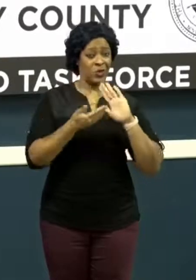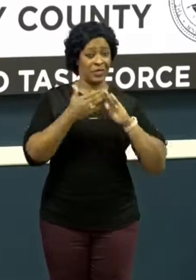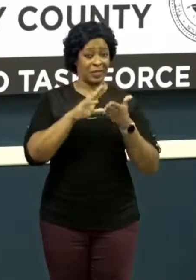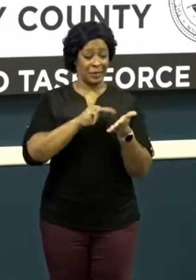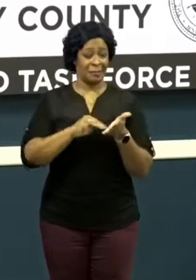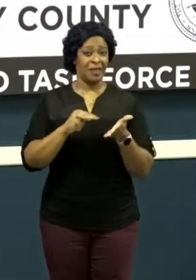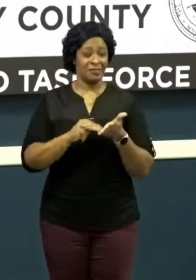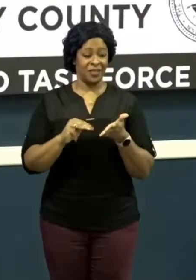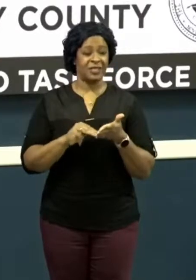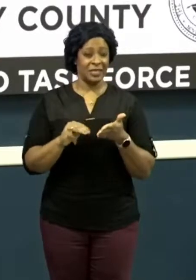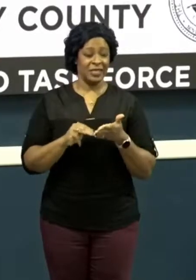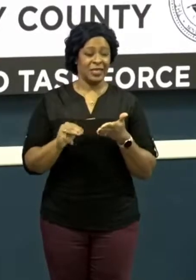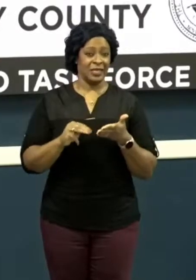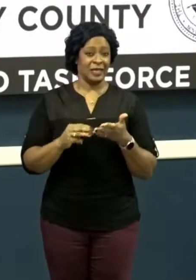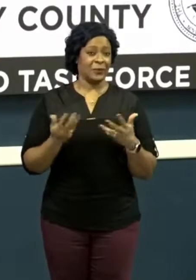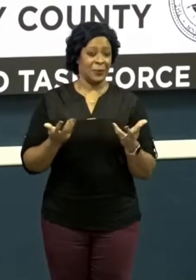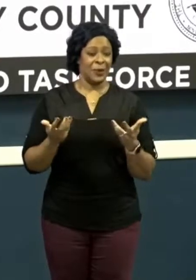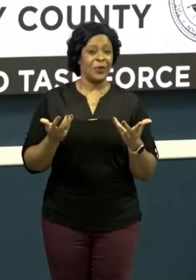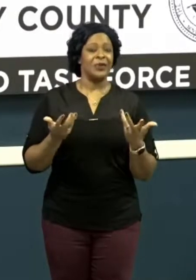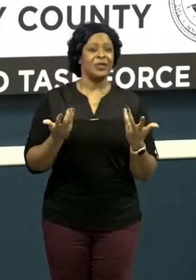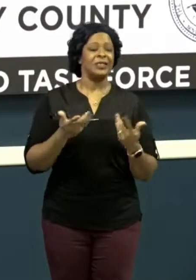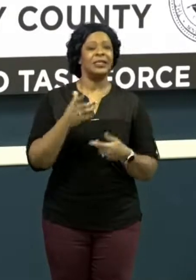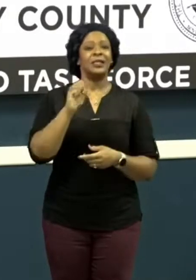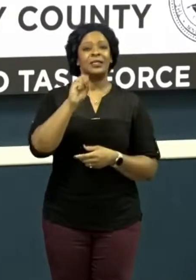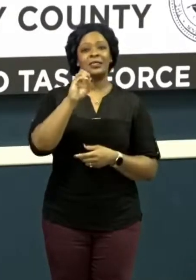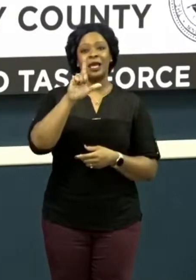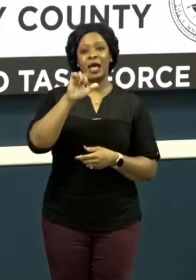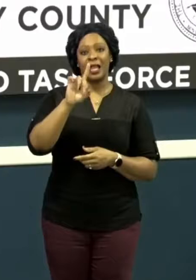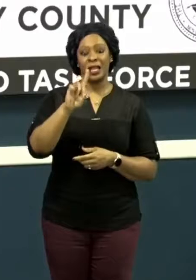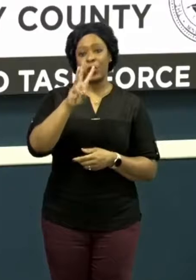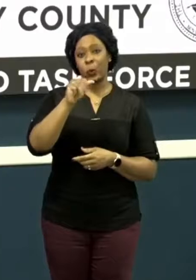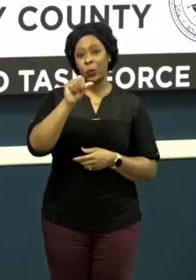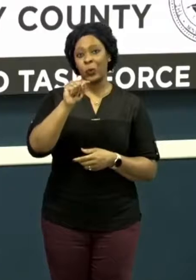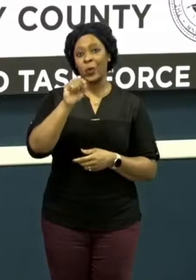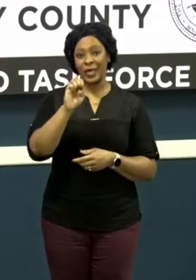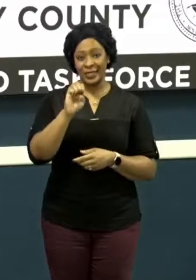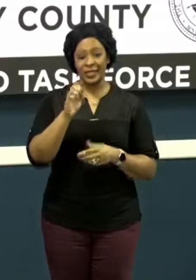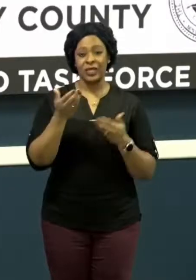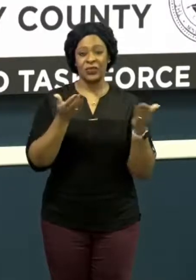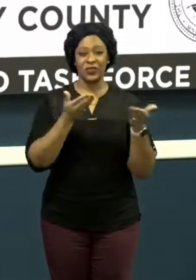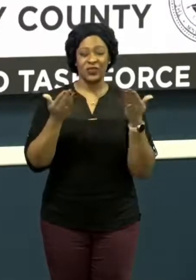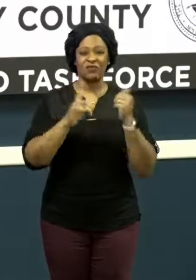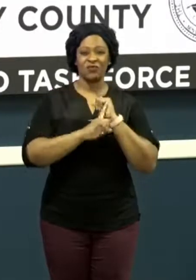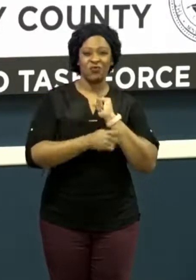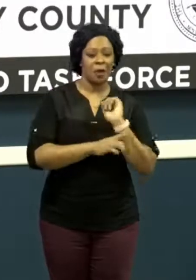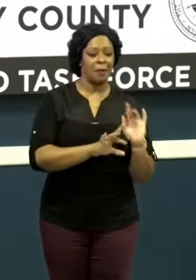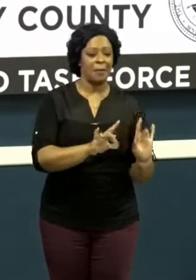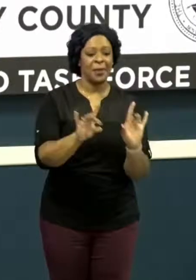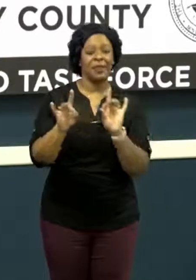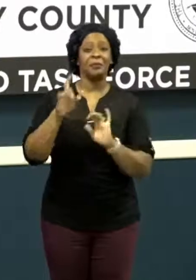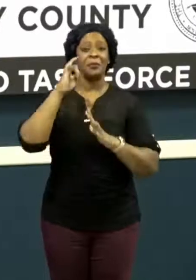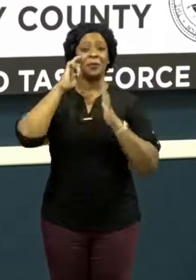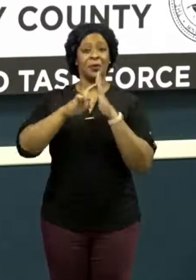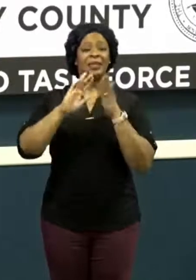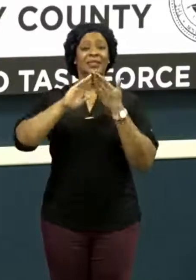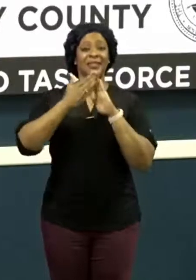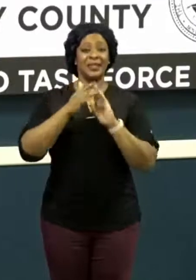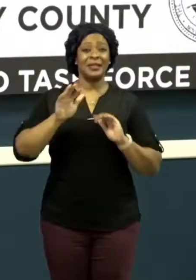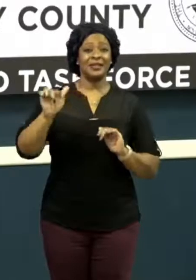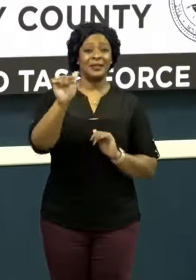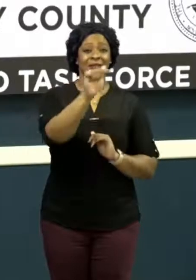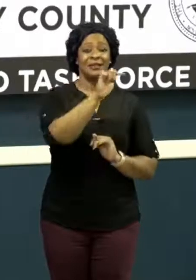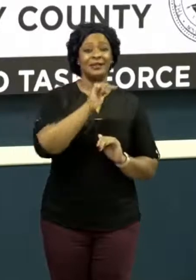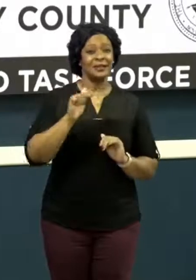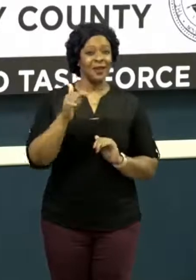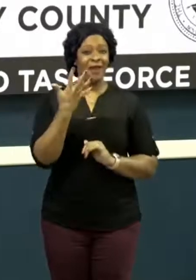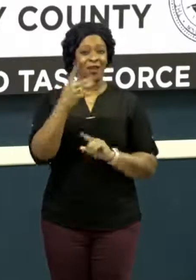of Memphis. Our solid waste service is having some impacts. There are some areas of the city, we've divided the city into